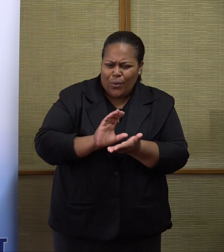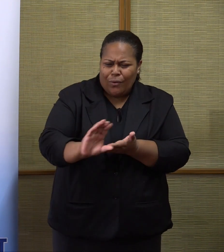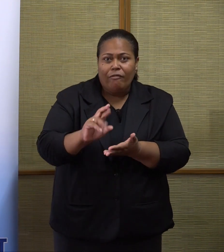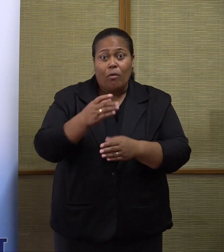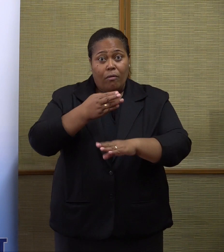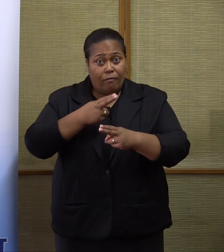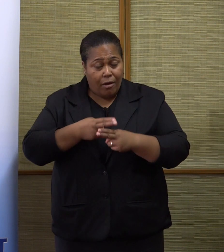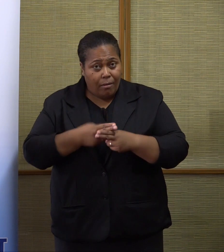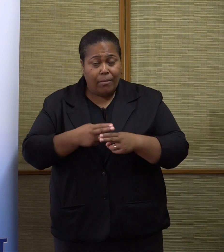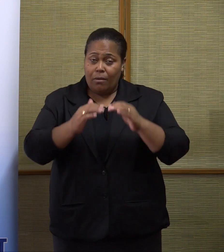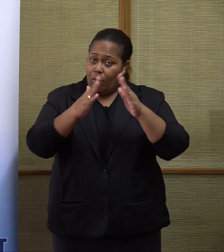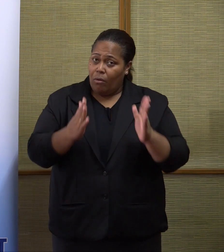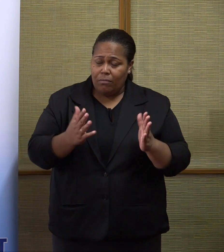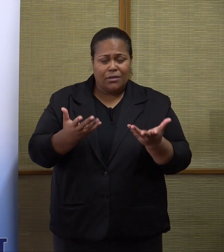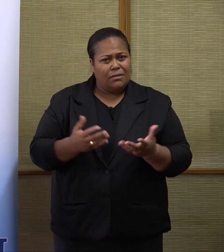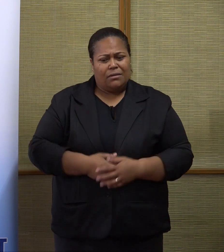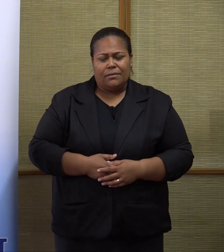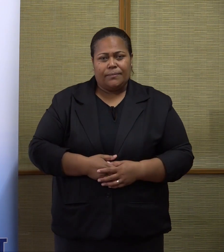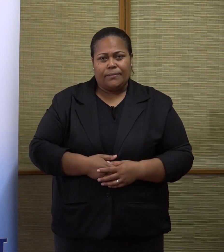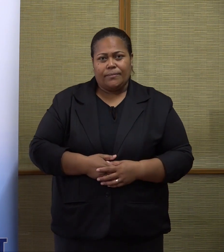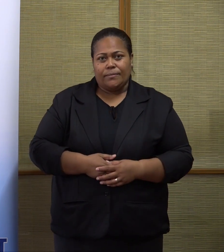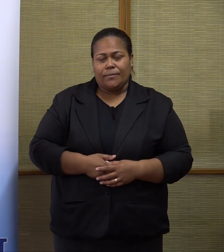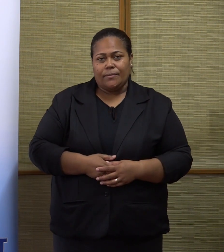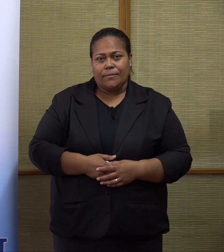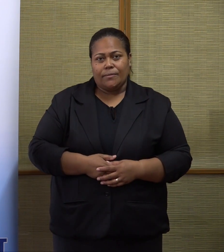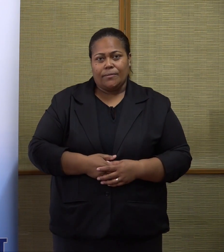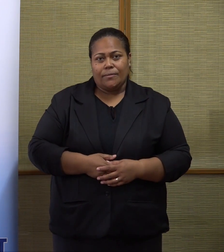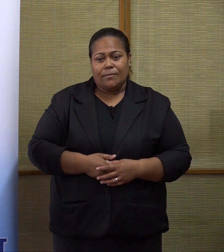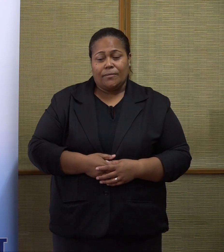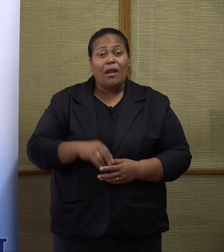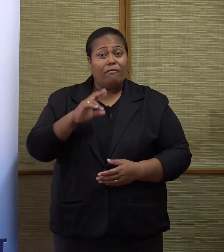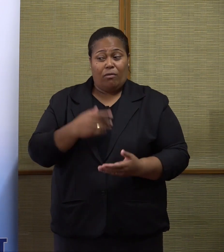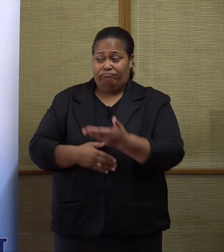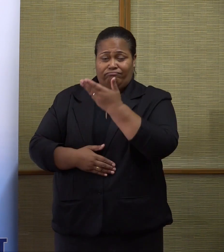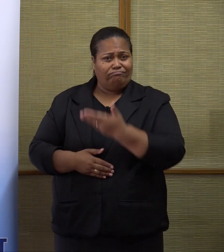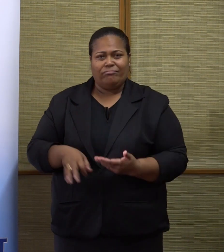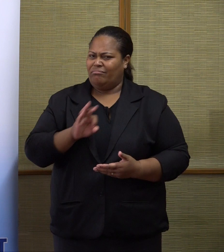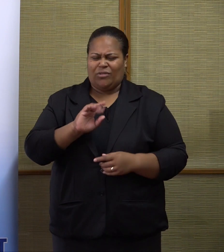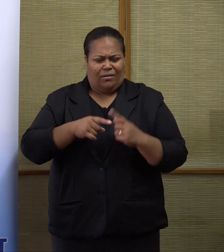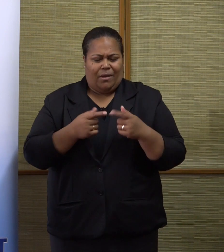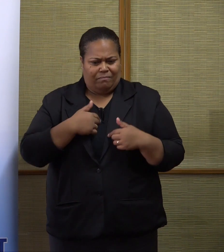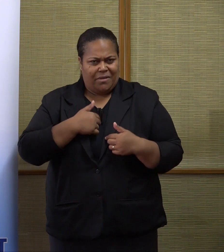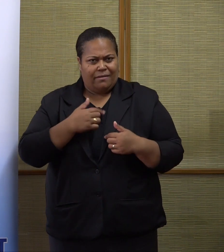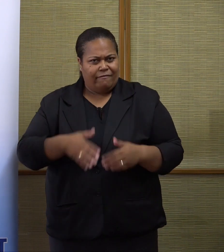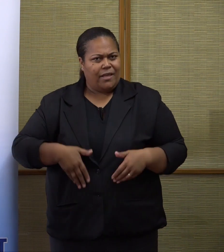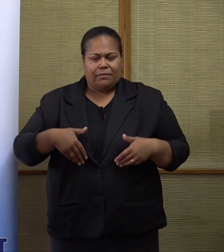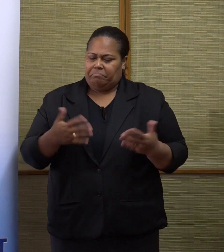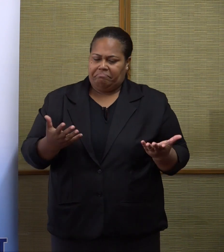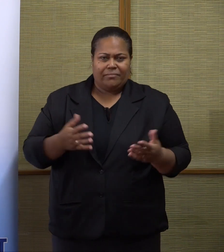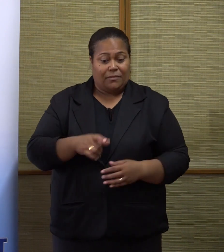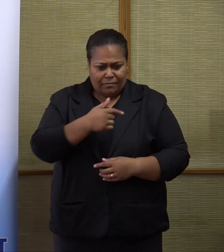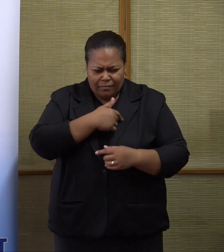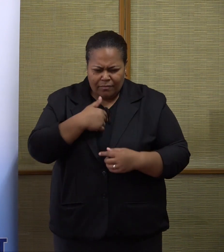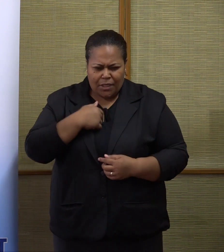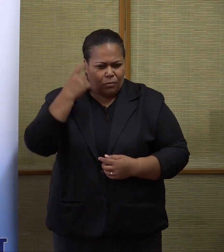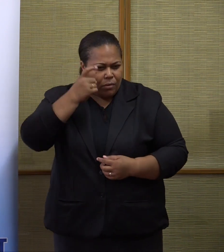their like I said, their farms, their homes. So for me, it's not about how I feel, it's about taking into